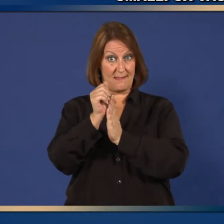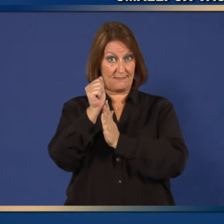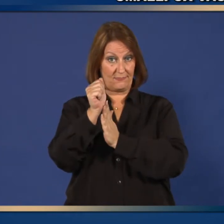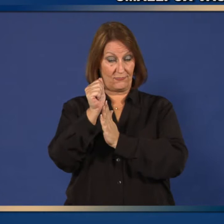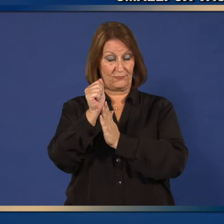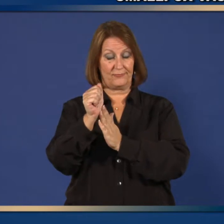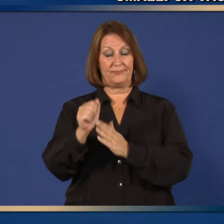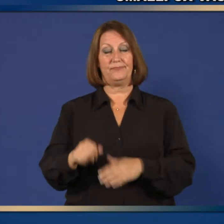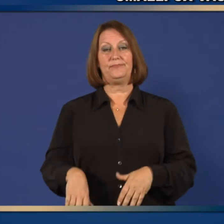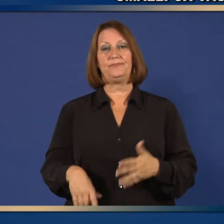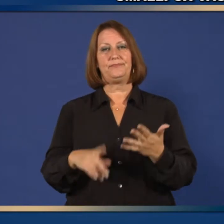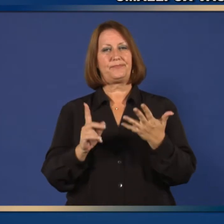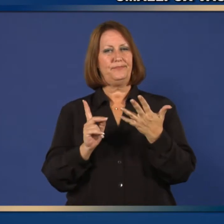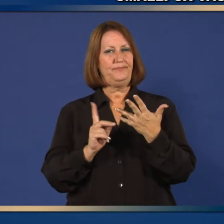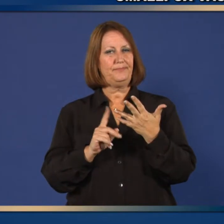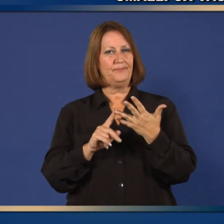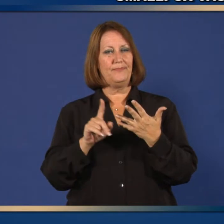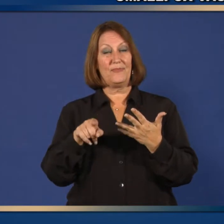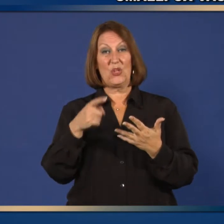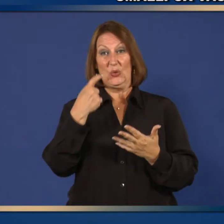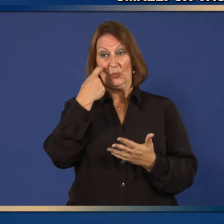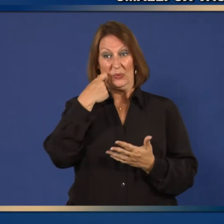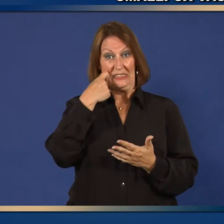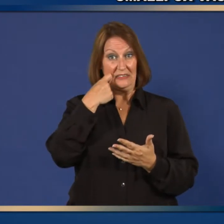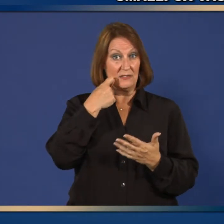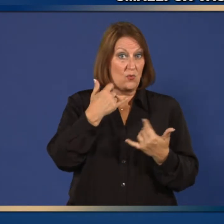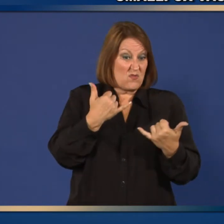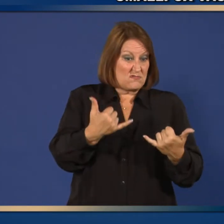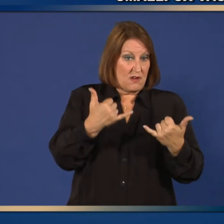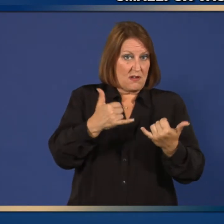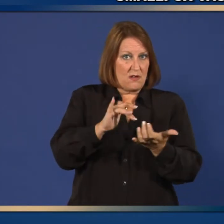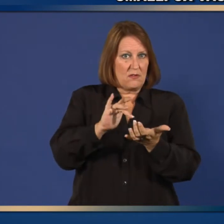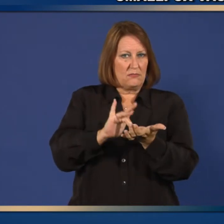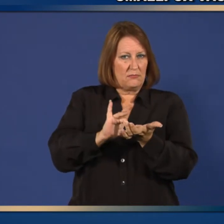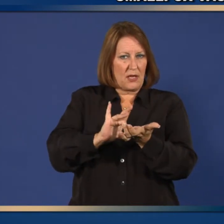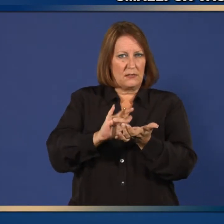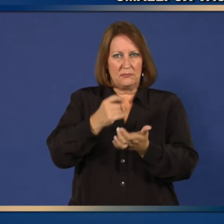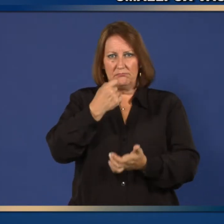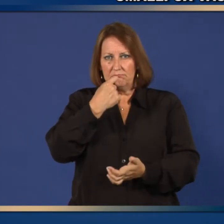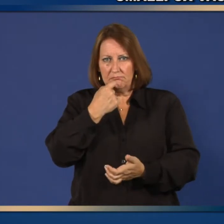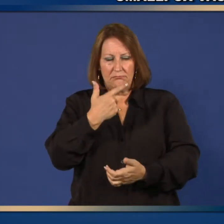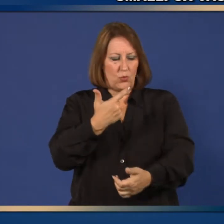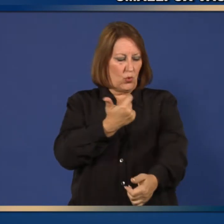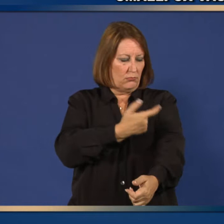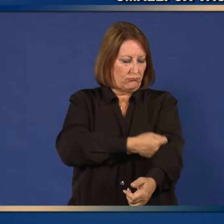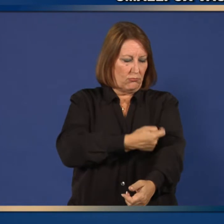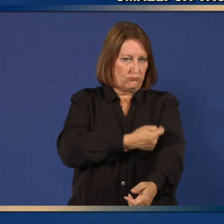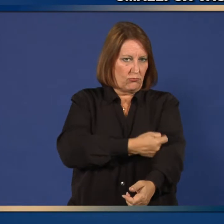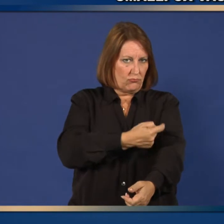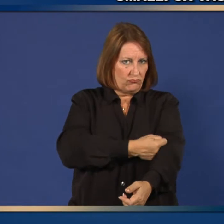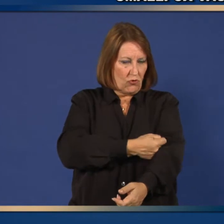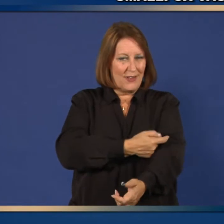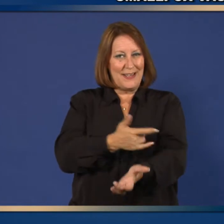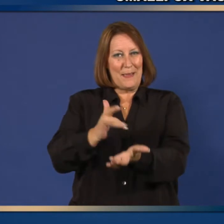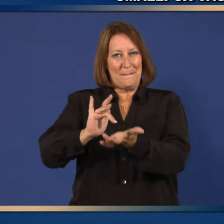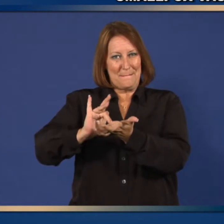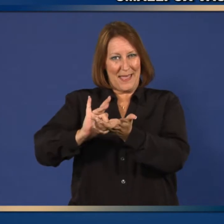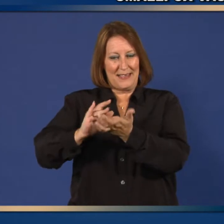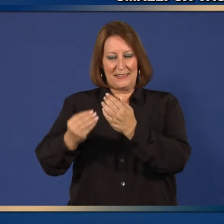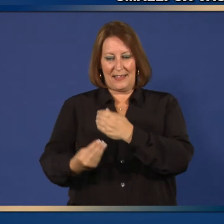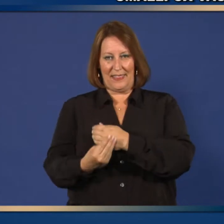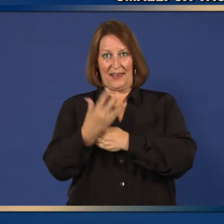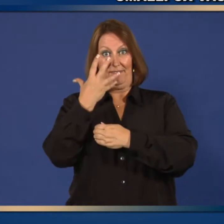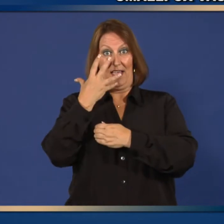anyone who is taking or has recently taken drugs that affect the immune system.